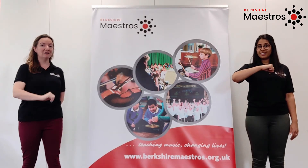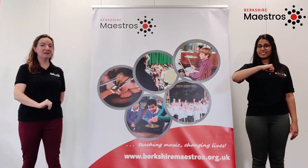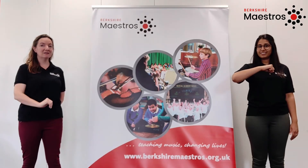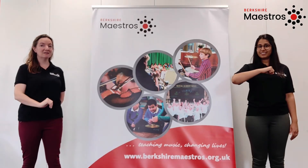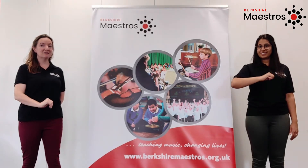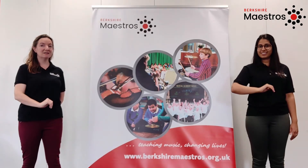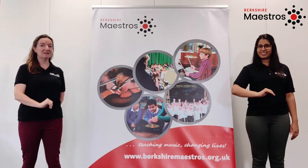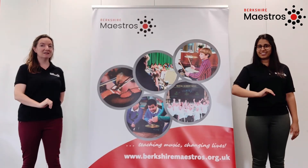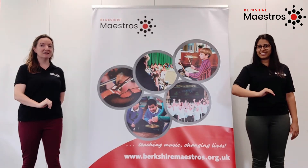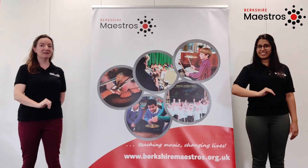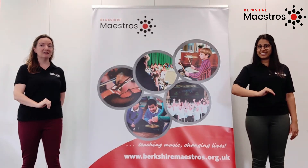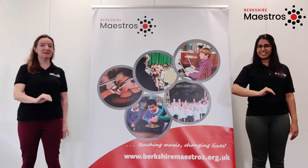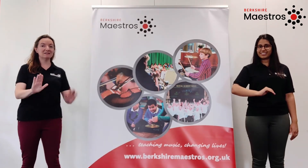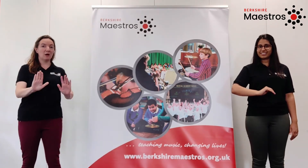one, six.